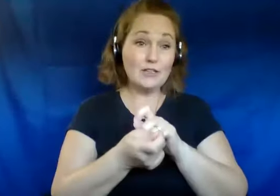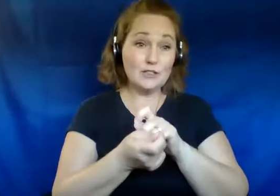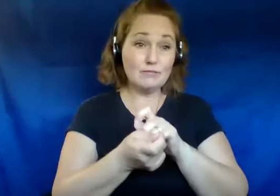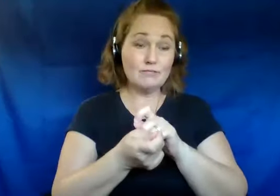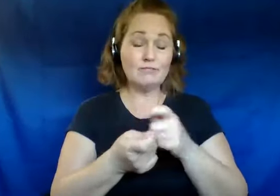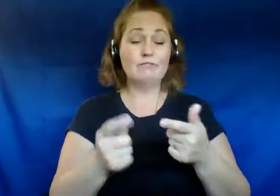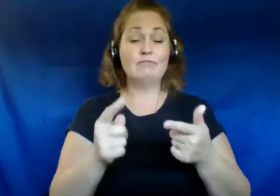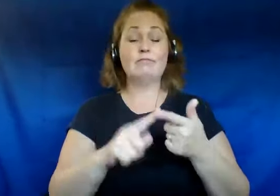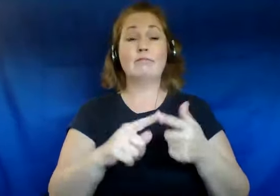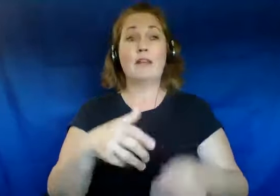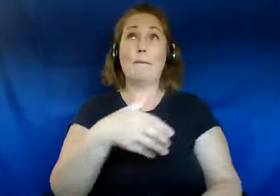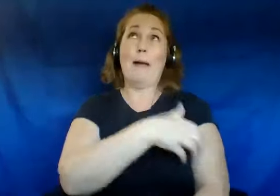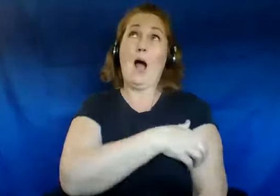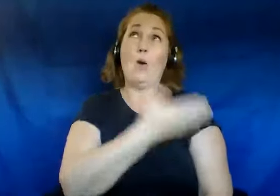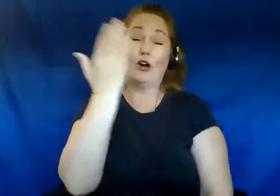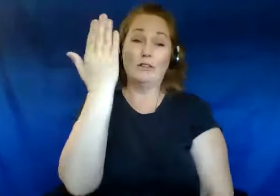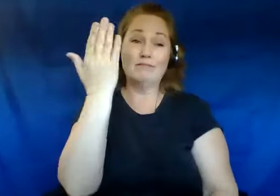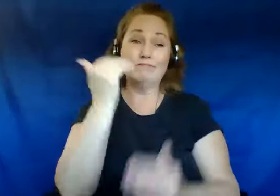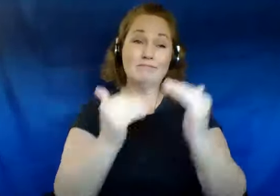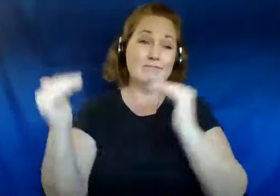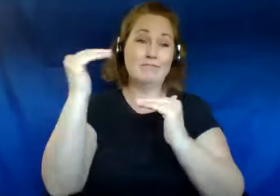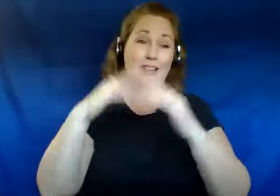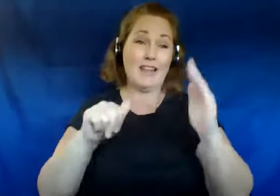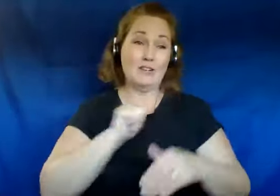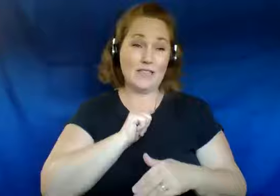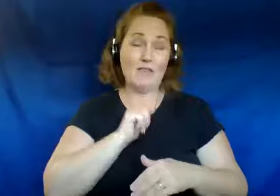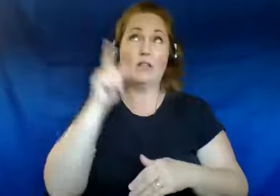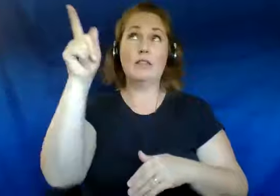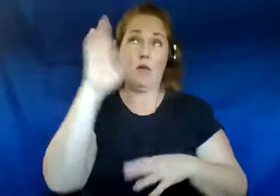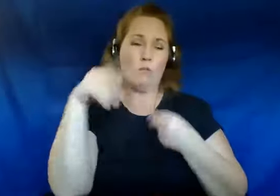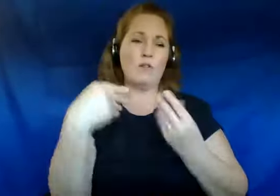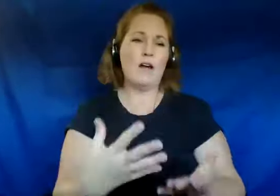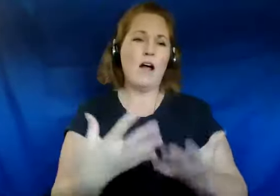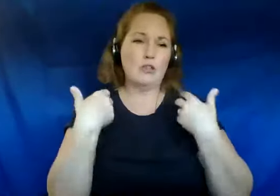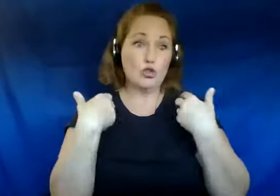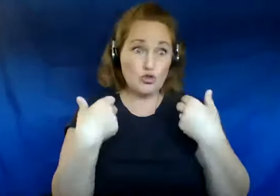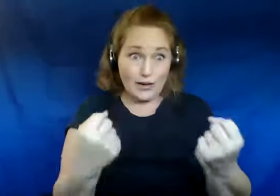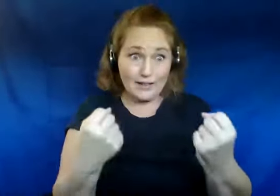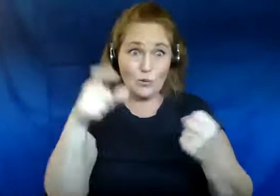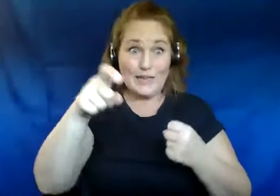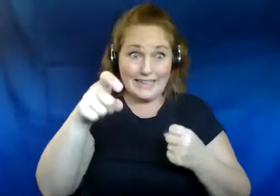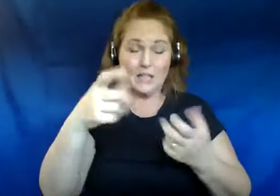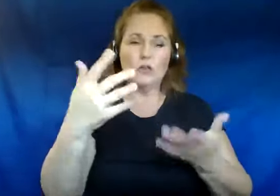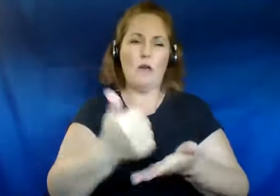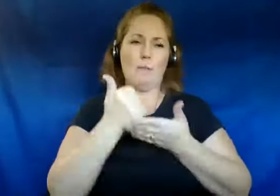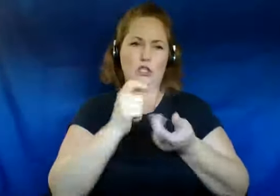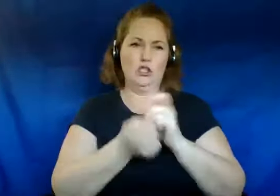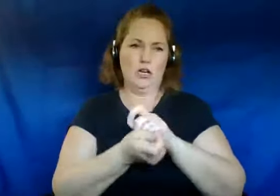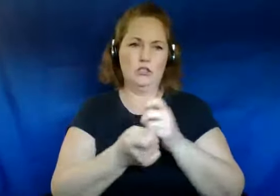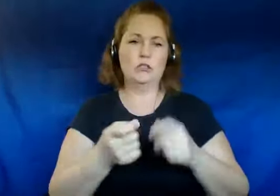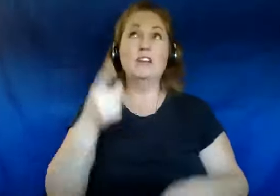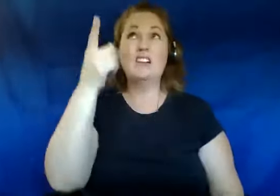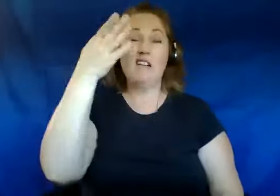than ourselves that will provide the strength we need to change. God